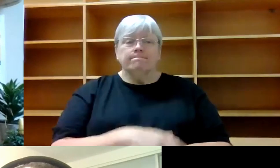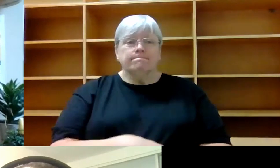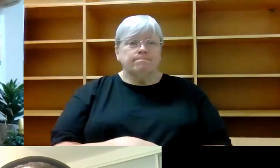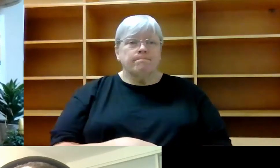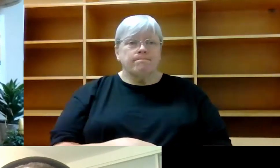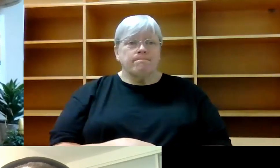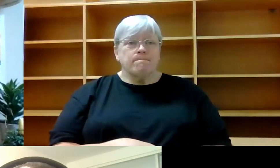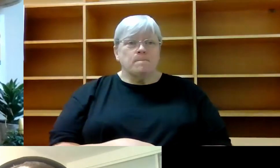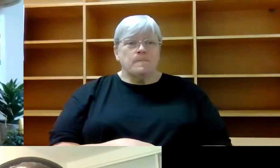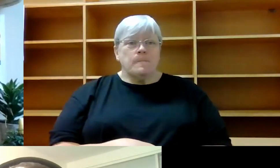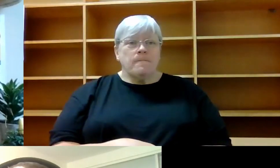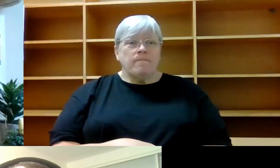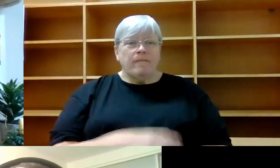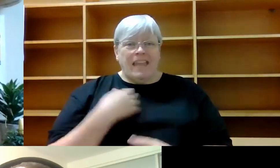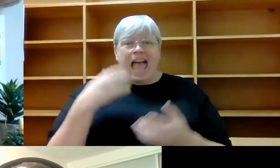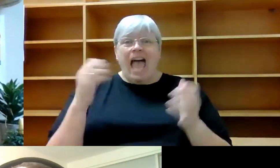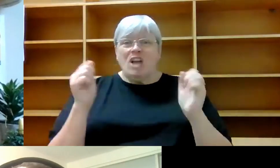Yeah, I agree.